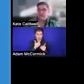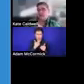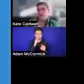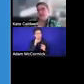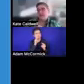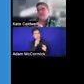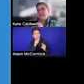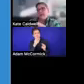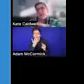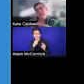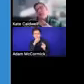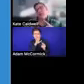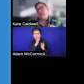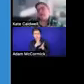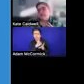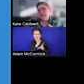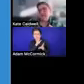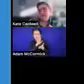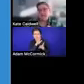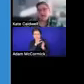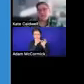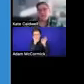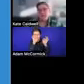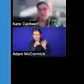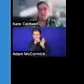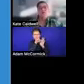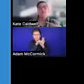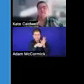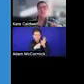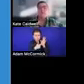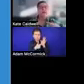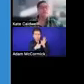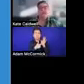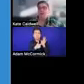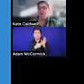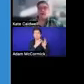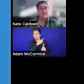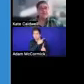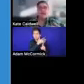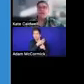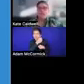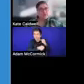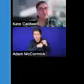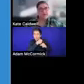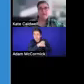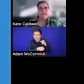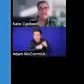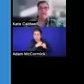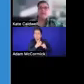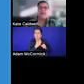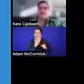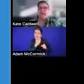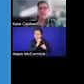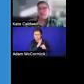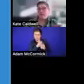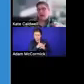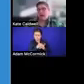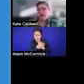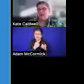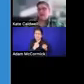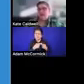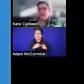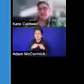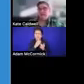of different ways. But we've also seen a lot of people use the rhetoric, the language of intersectionality